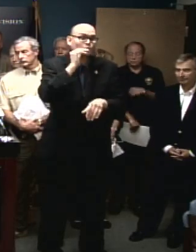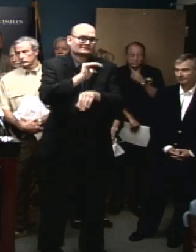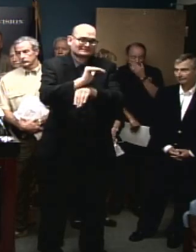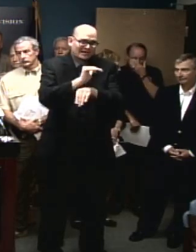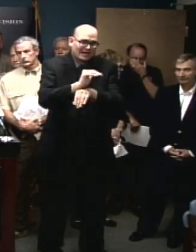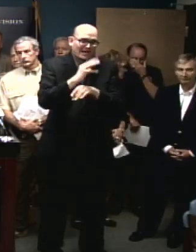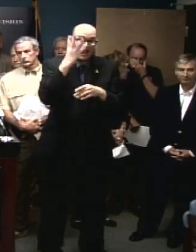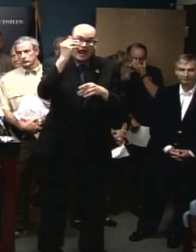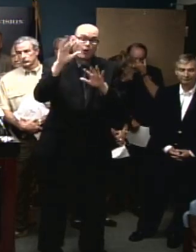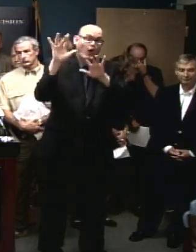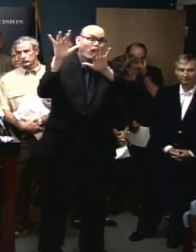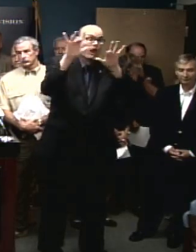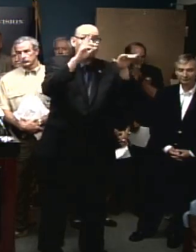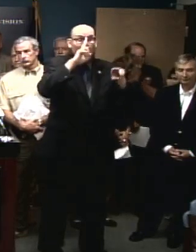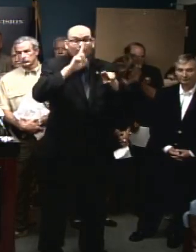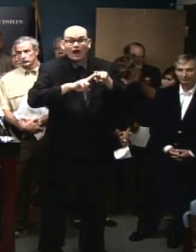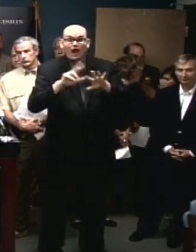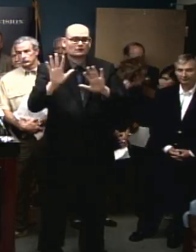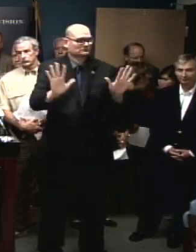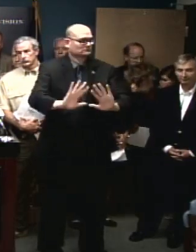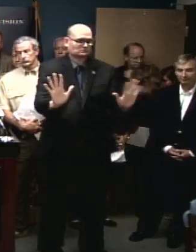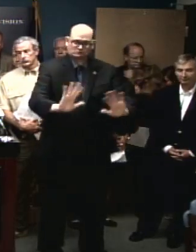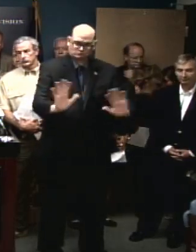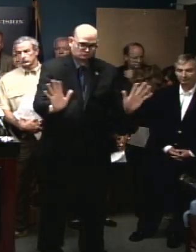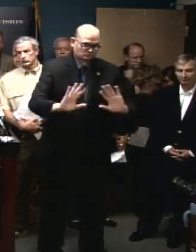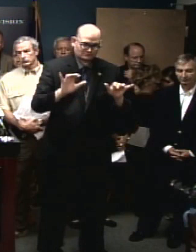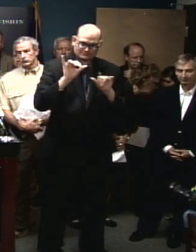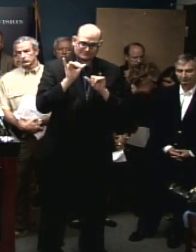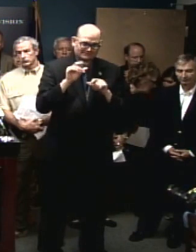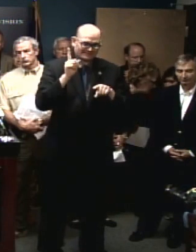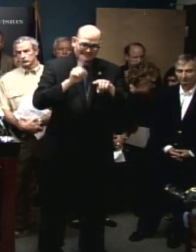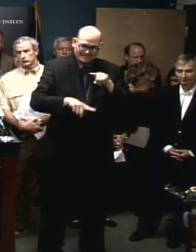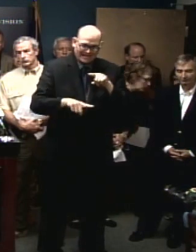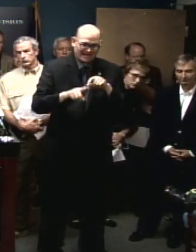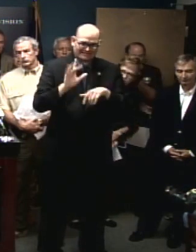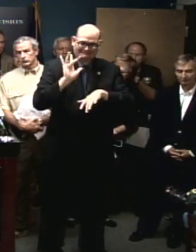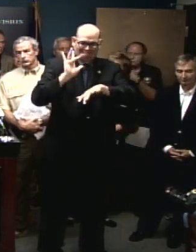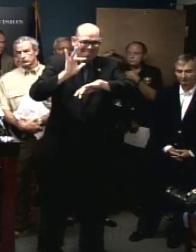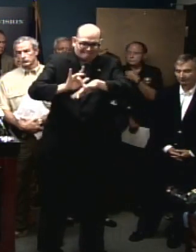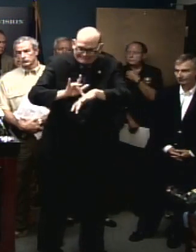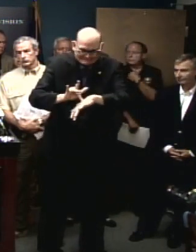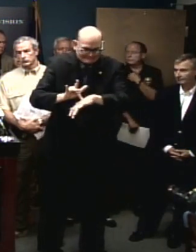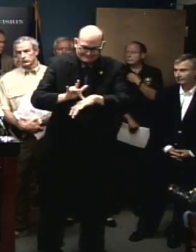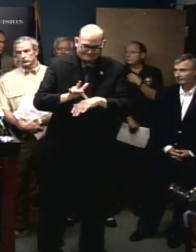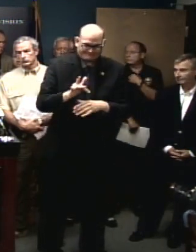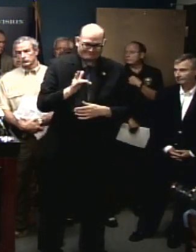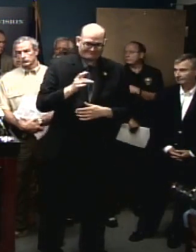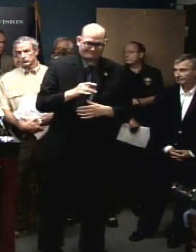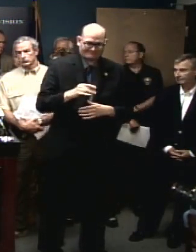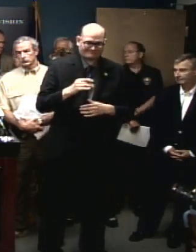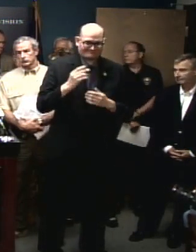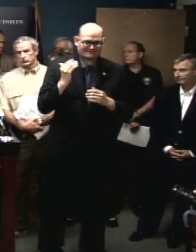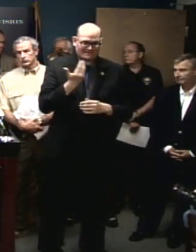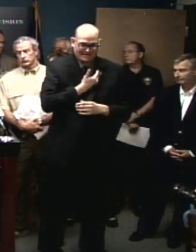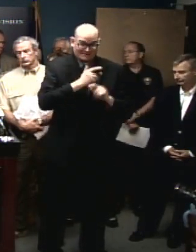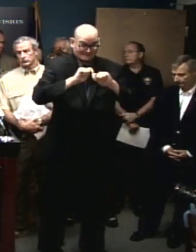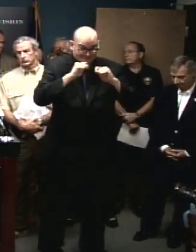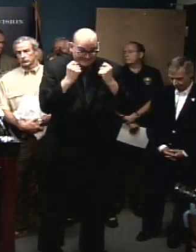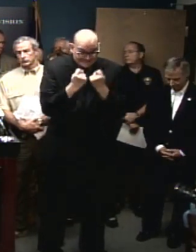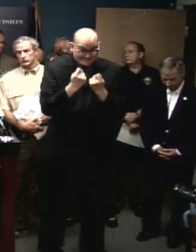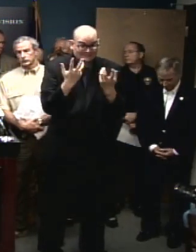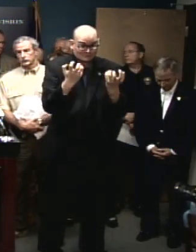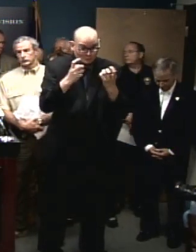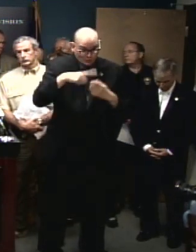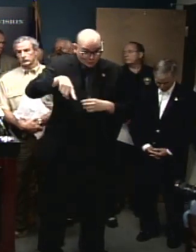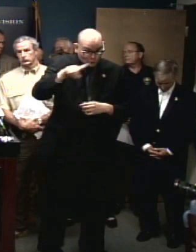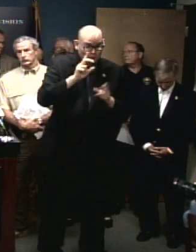get into your area because you won't be able to get in. What we are going to do is this entire team is committed to getting you in as fast as possible to get